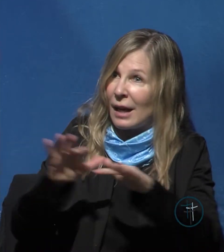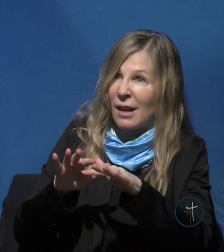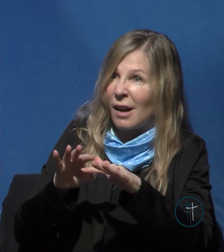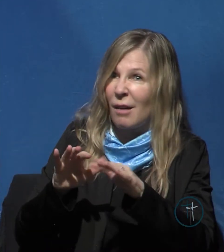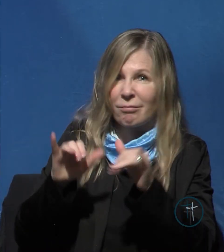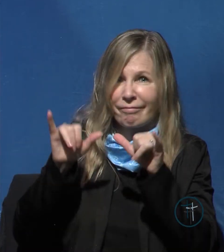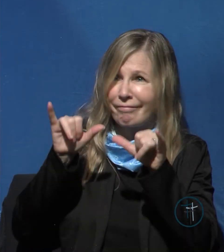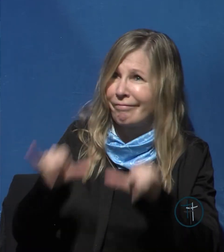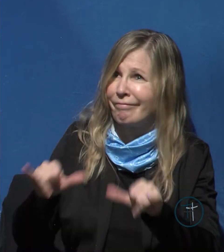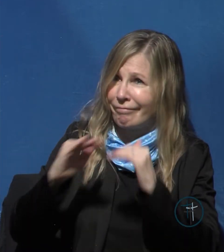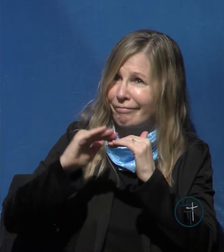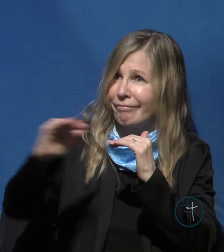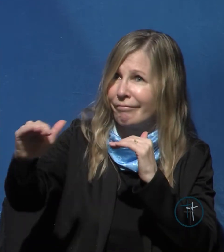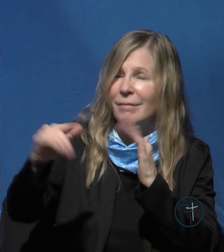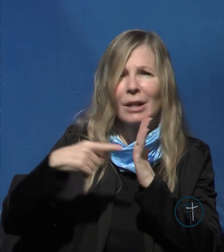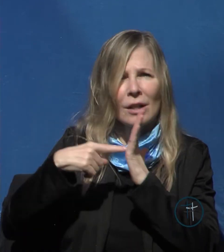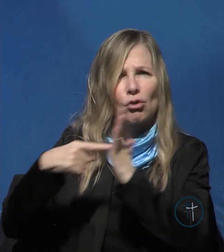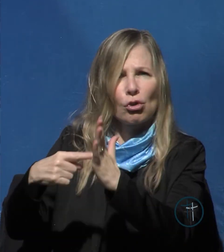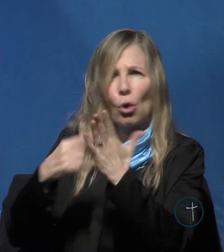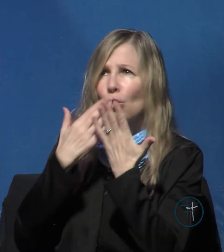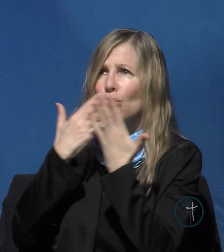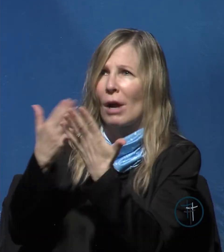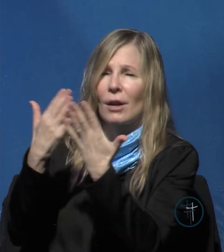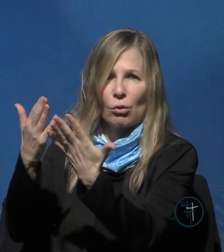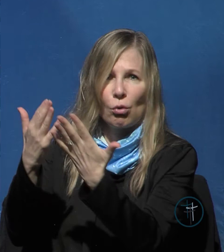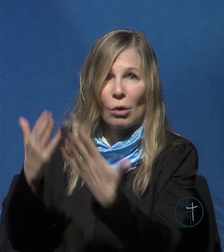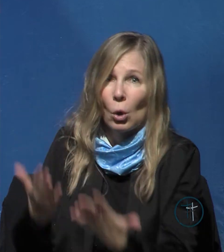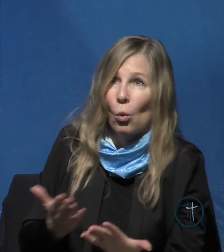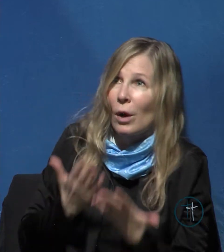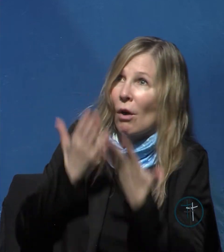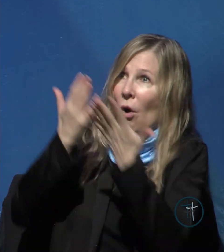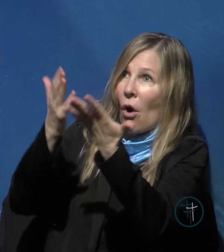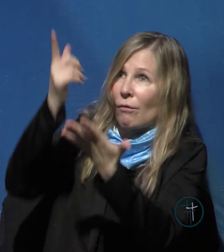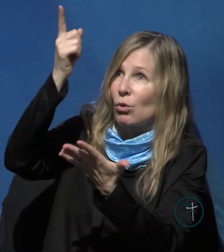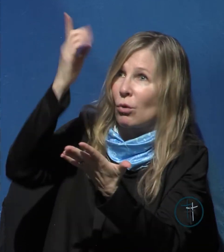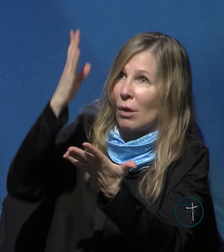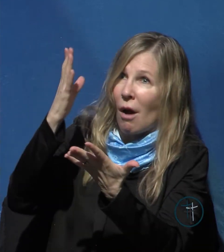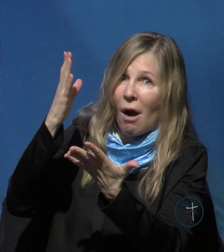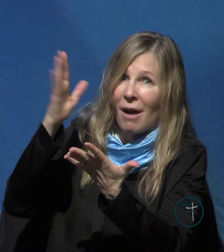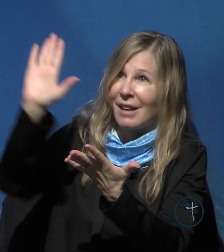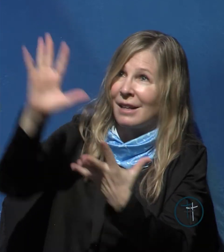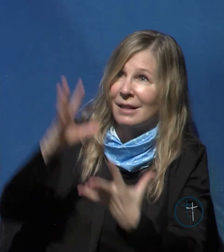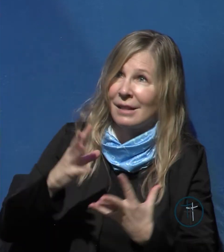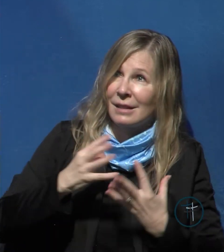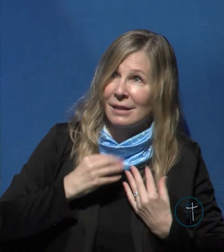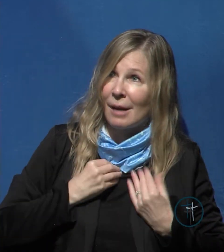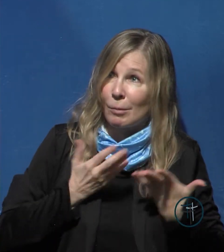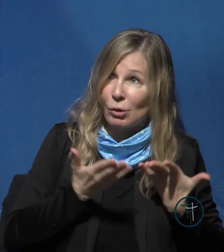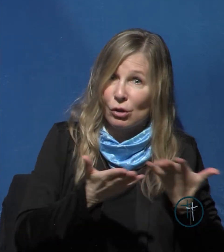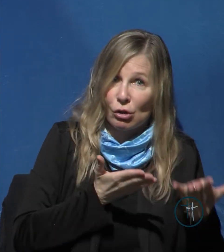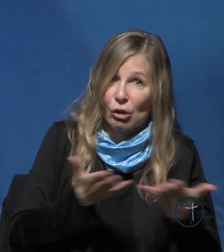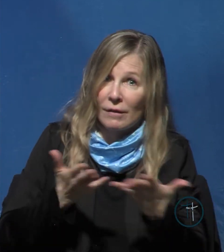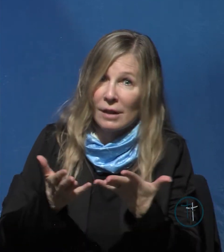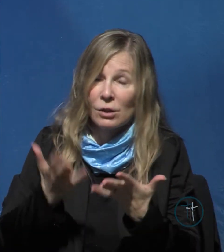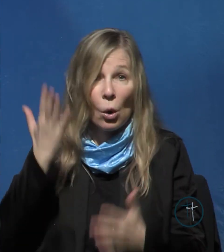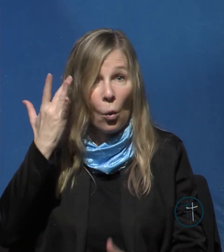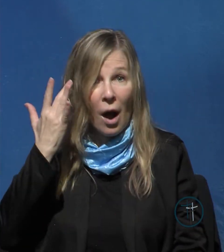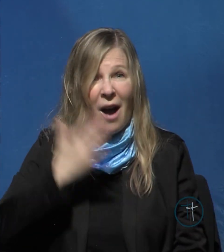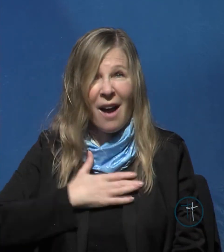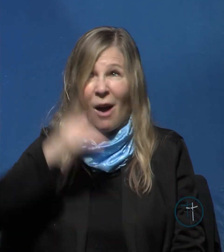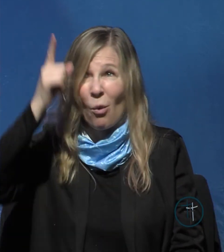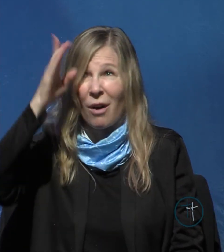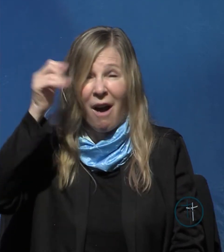let us show gratitude by which we may offer to God an acceptable service with reverence and awe, for our God is a consuming